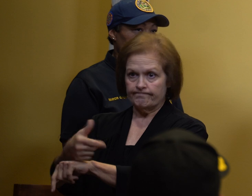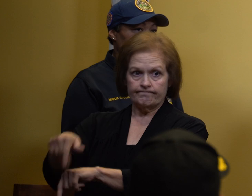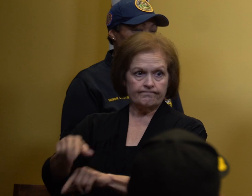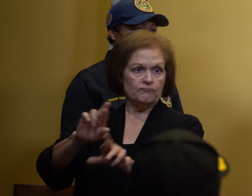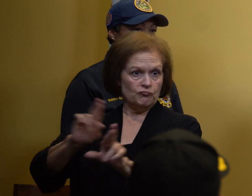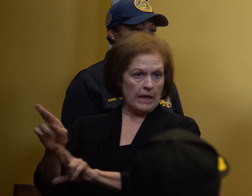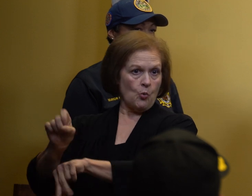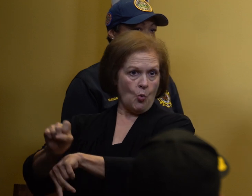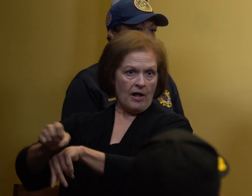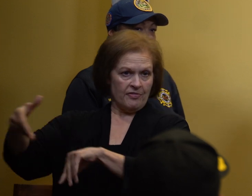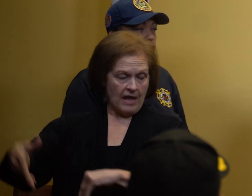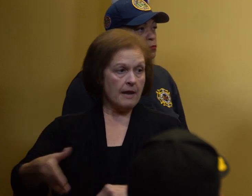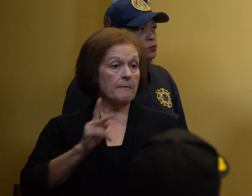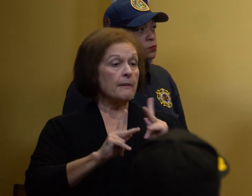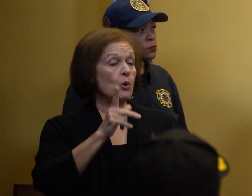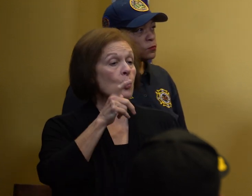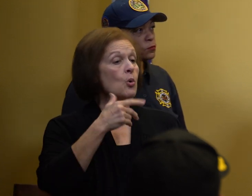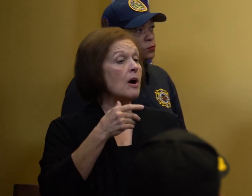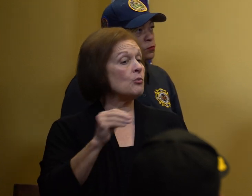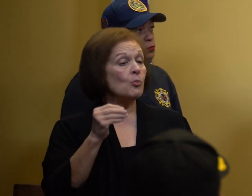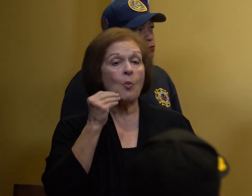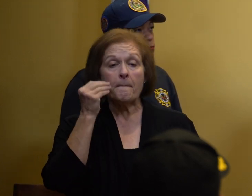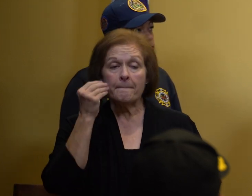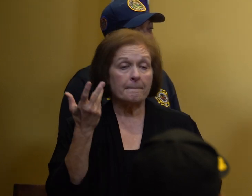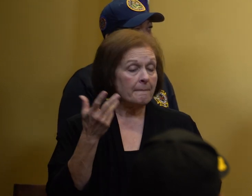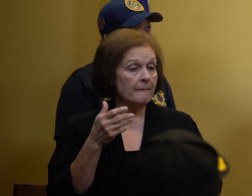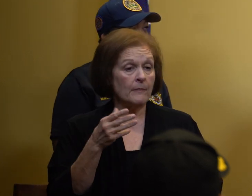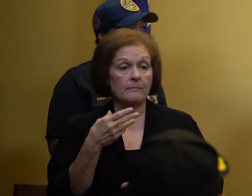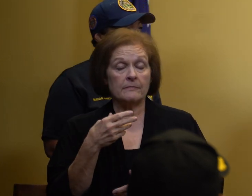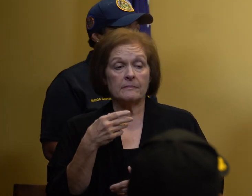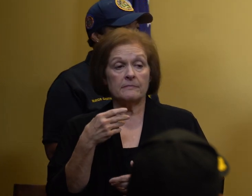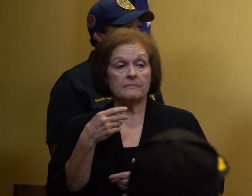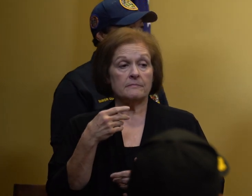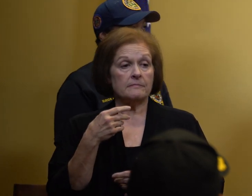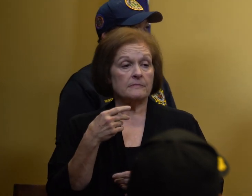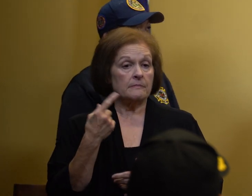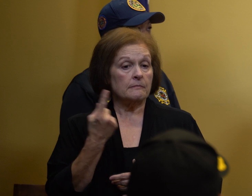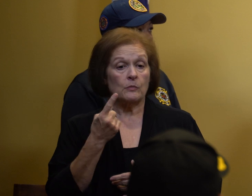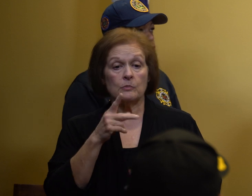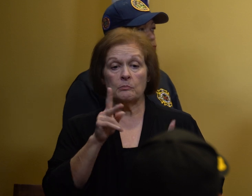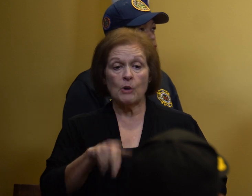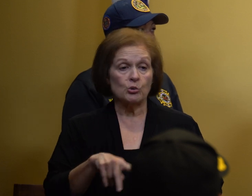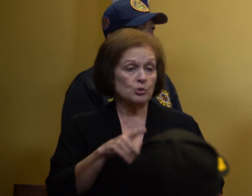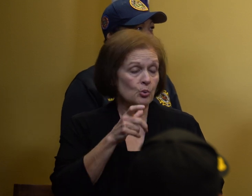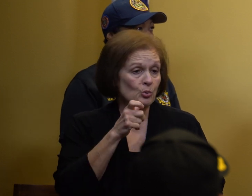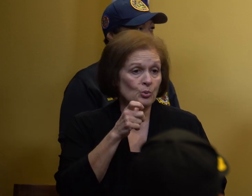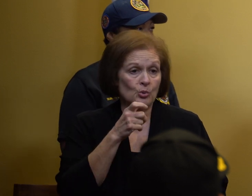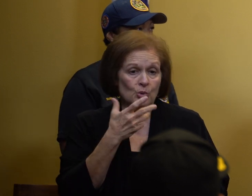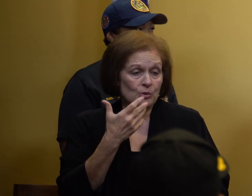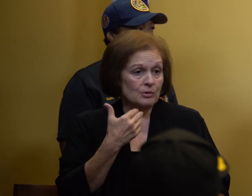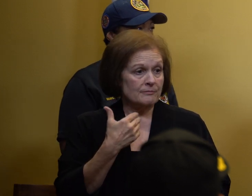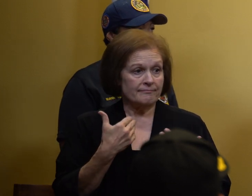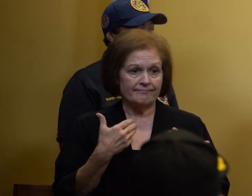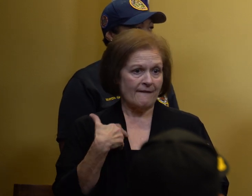those locations. And individuals who are experiencing homelessness, even if the individual is somebody who's impaired, we're still trying to help them